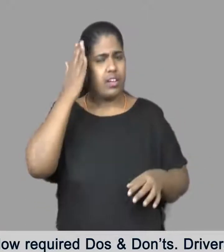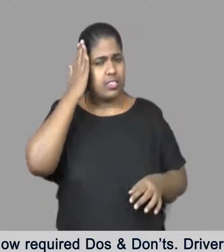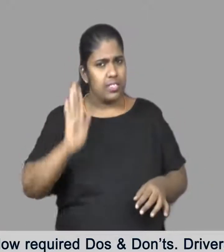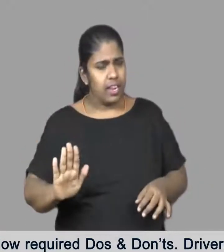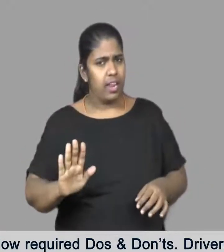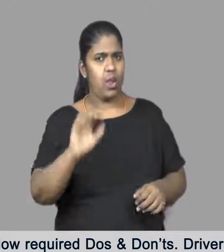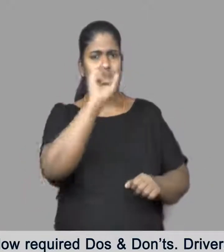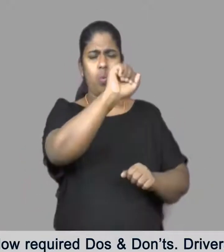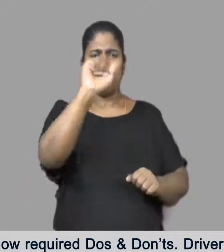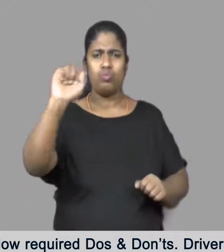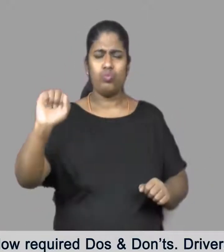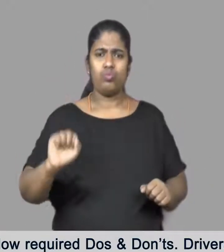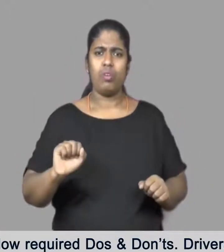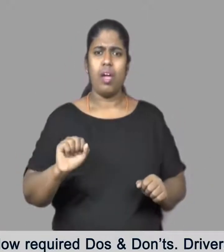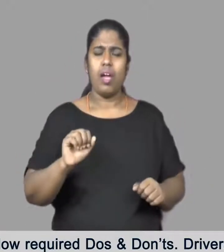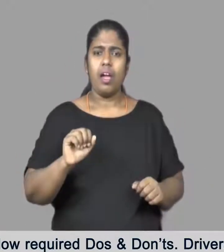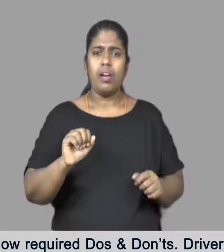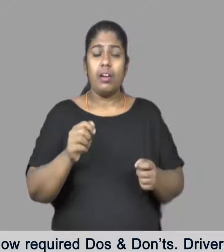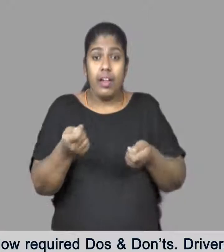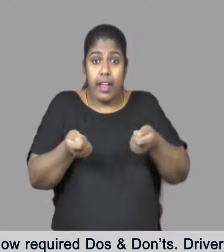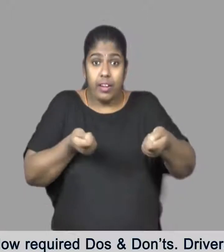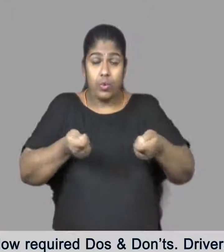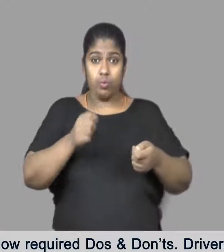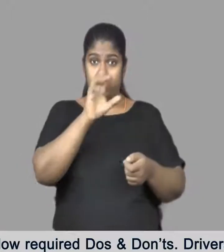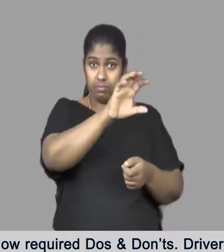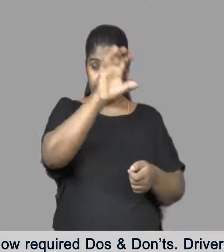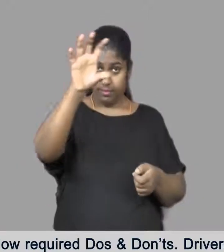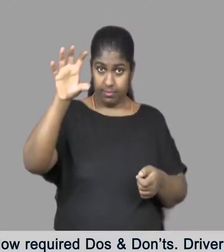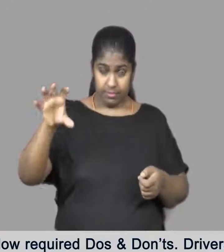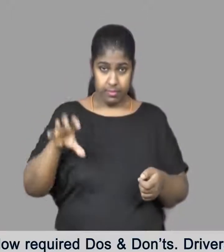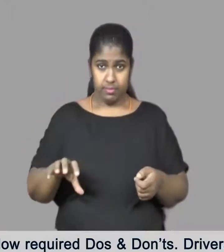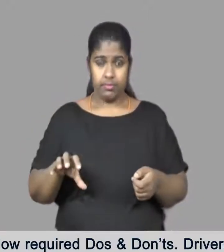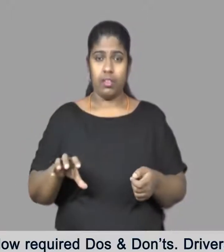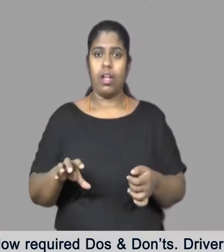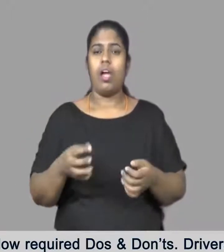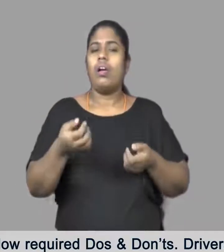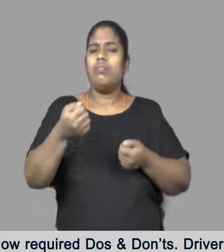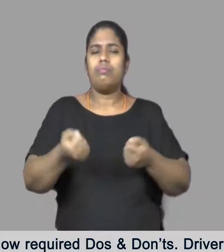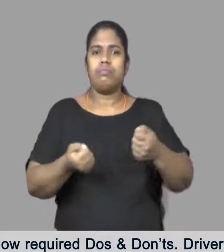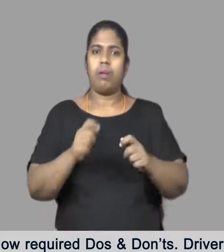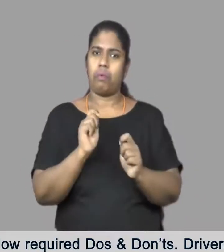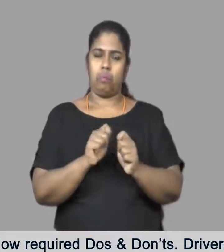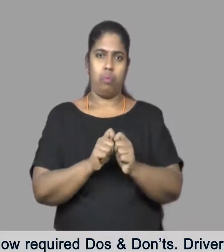Drivers residing in containment zones